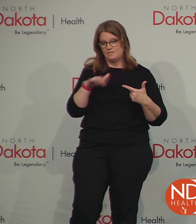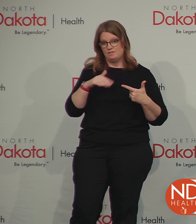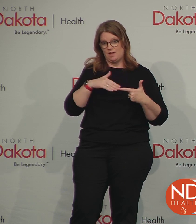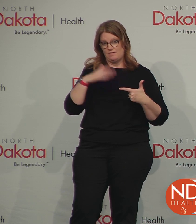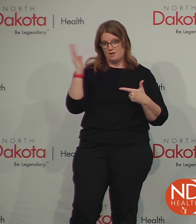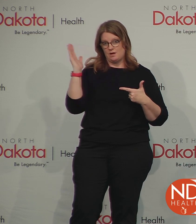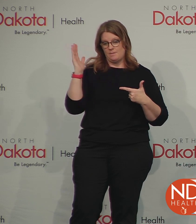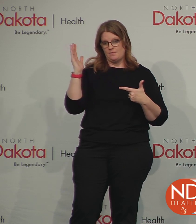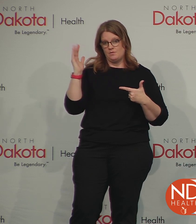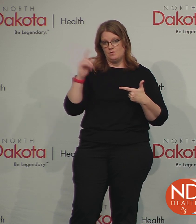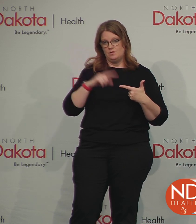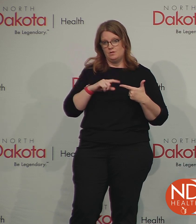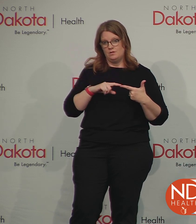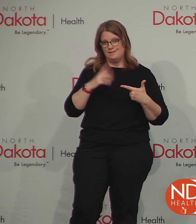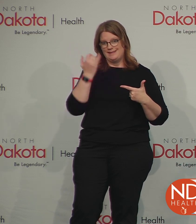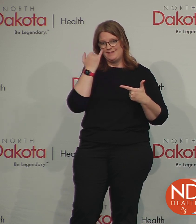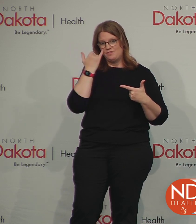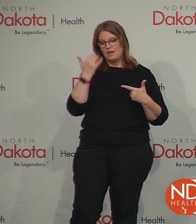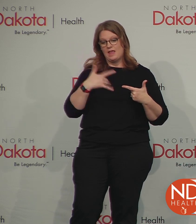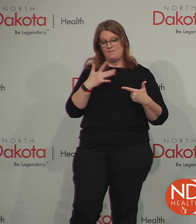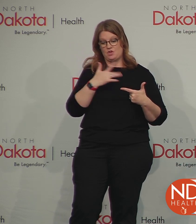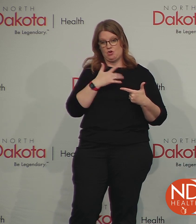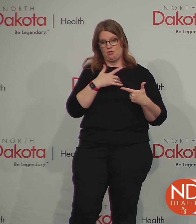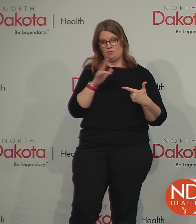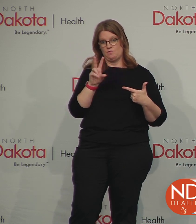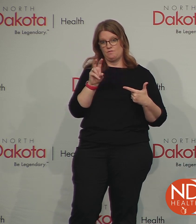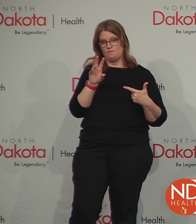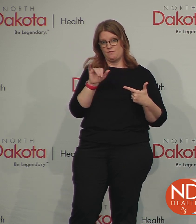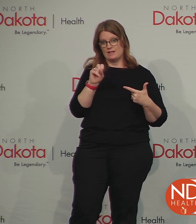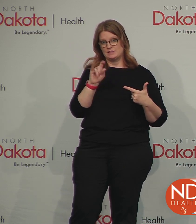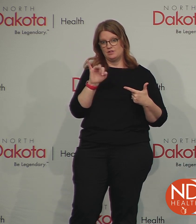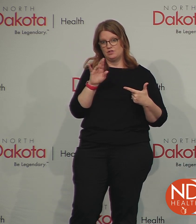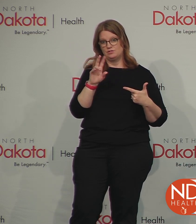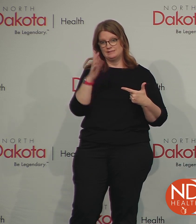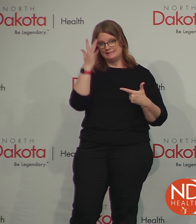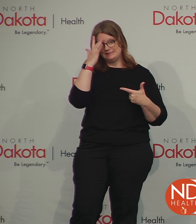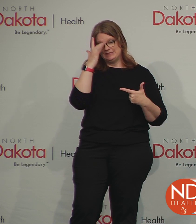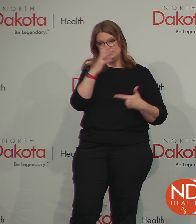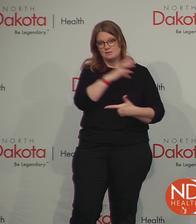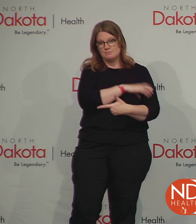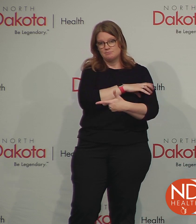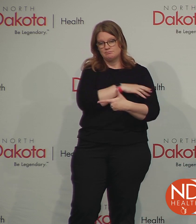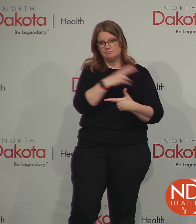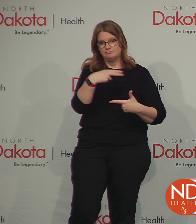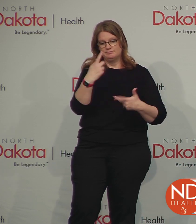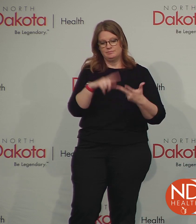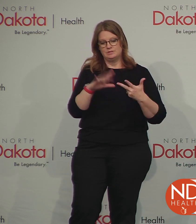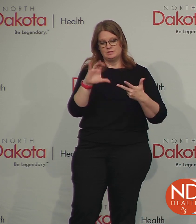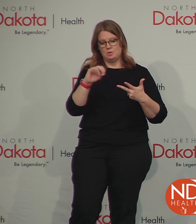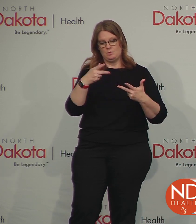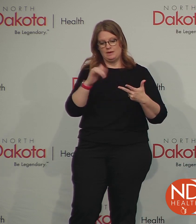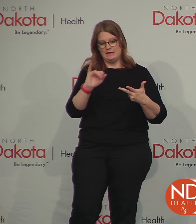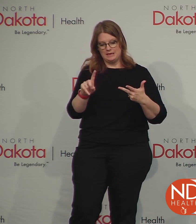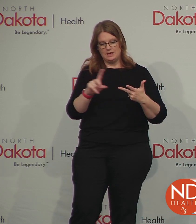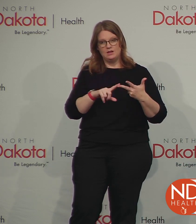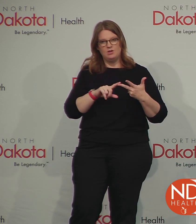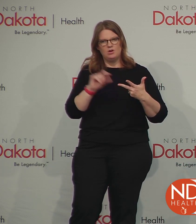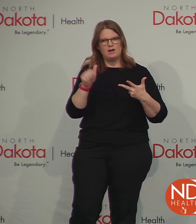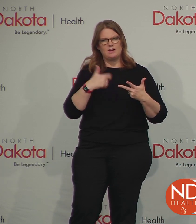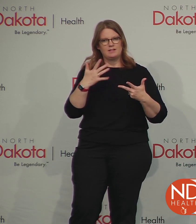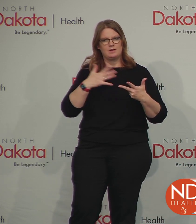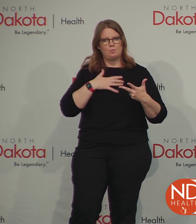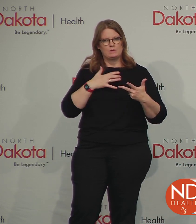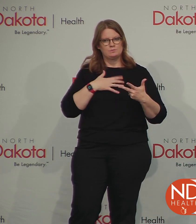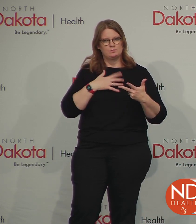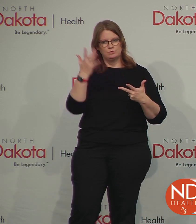of age, and have cardiovascular disease or hypertension or COPD or another chronic respiratory